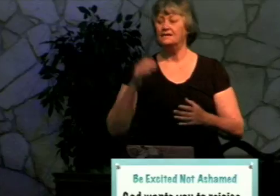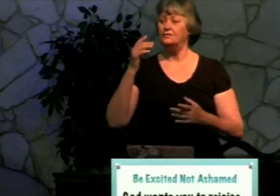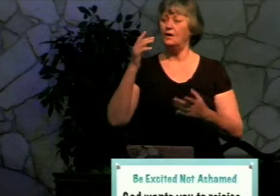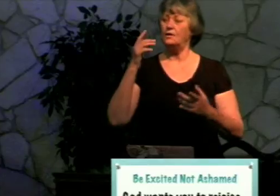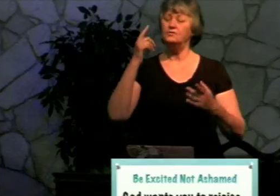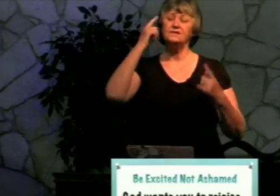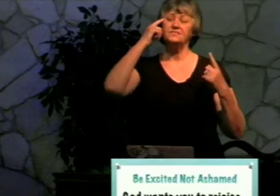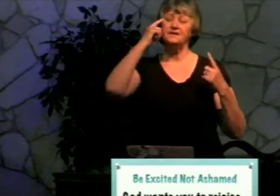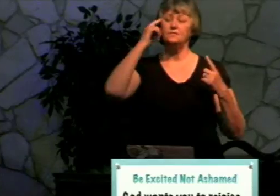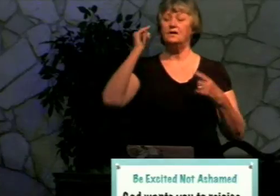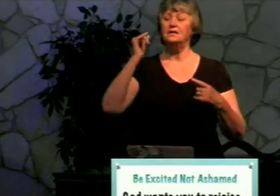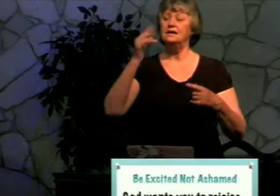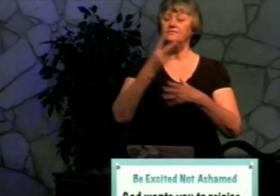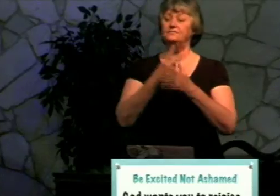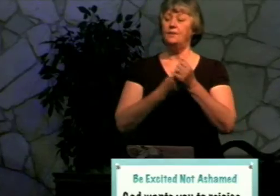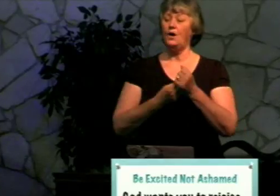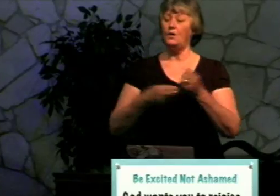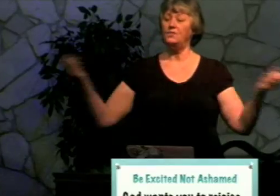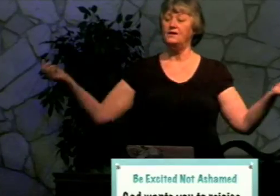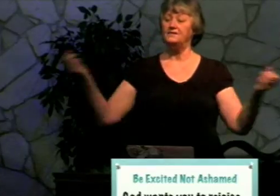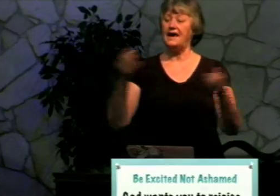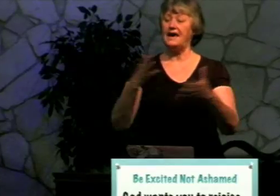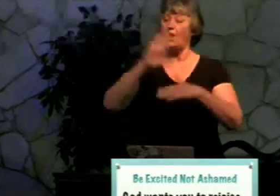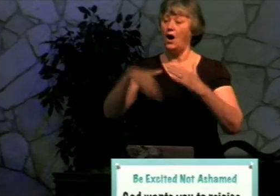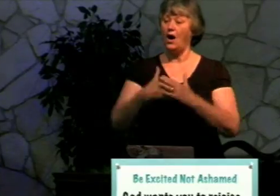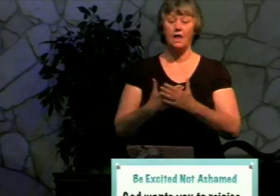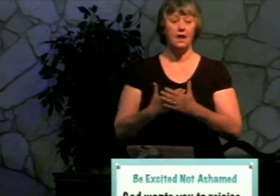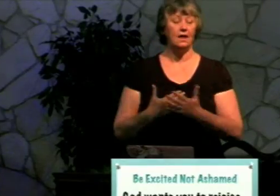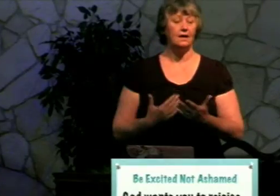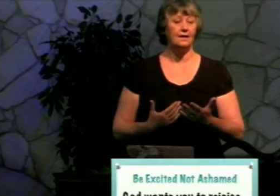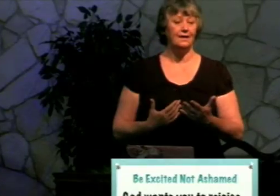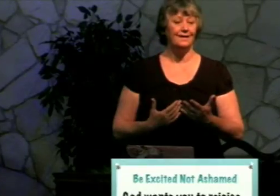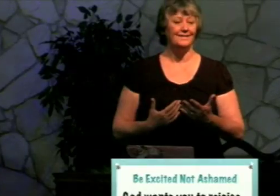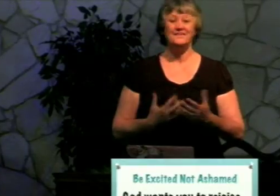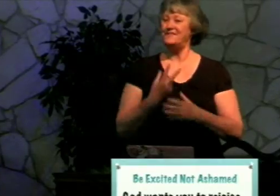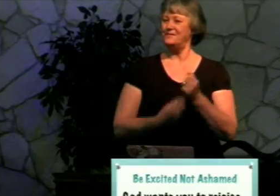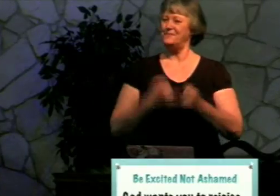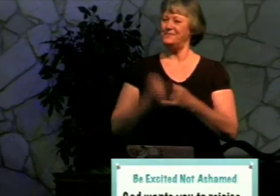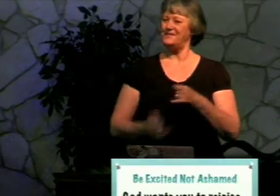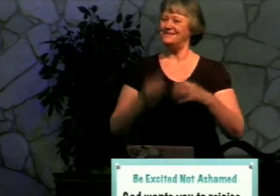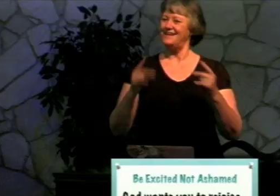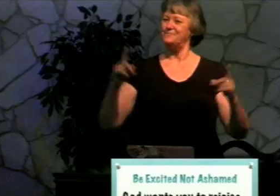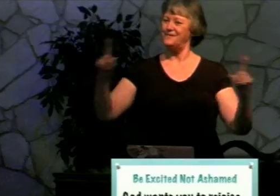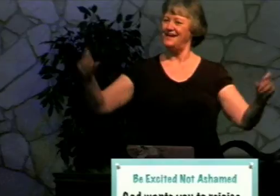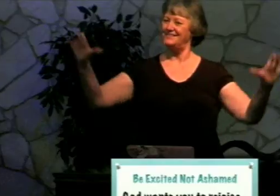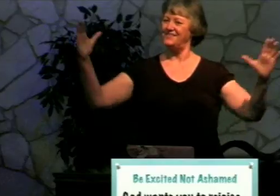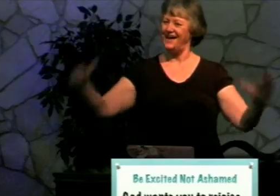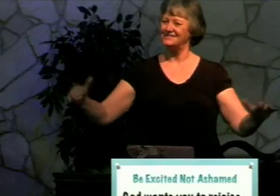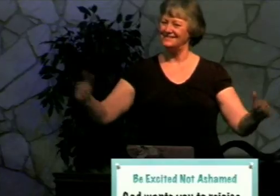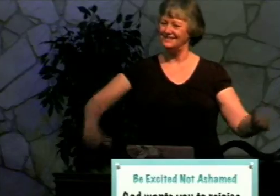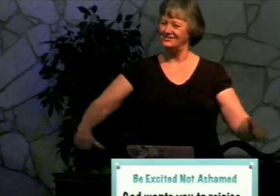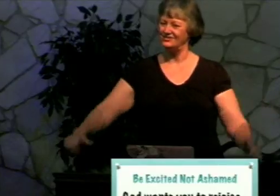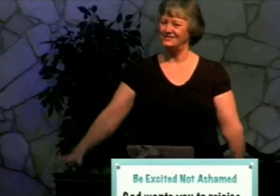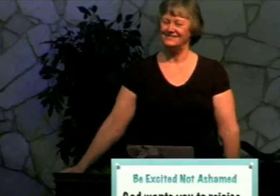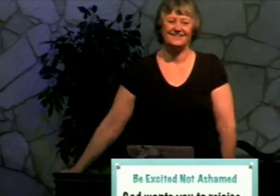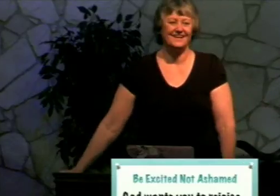You know, you can think, well, if both gave all, then they would both end up with $100,000 each.